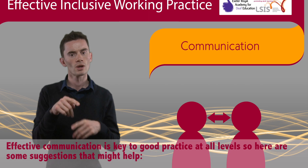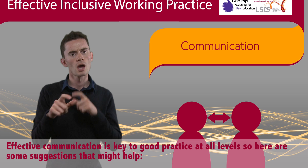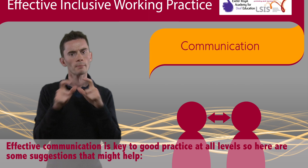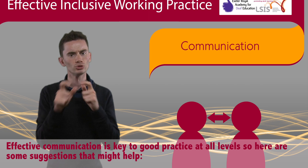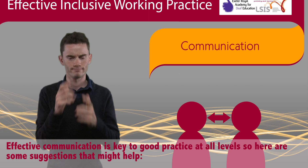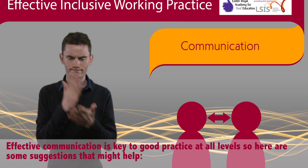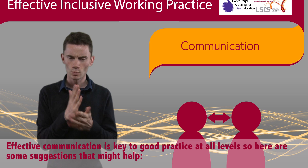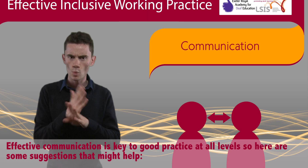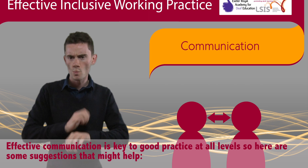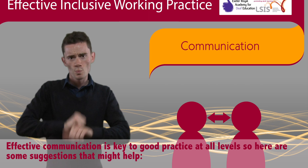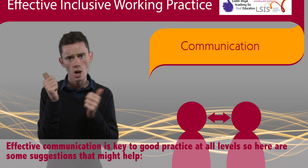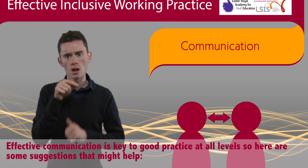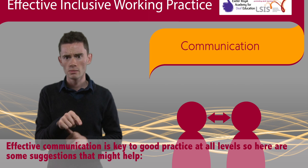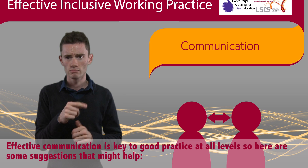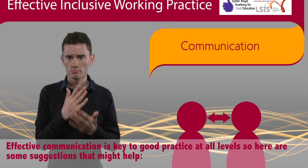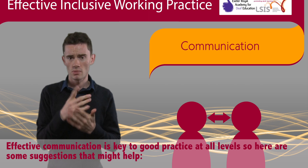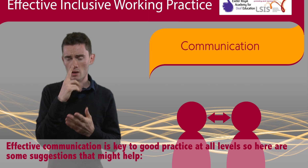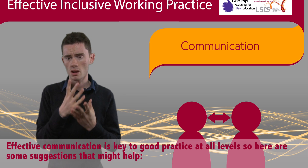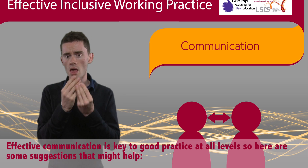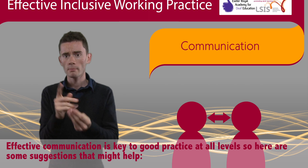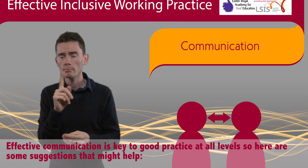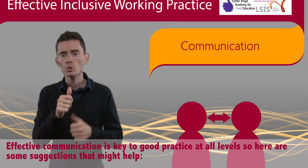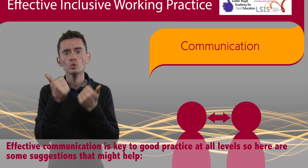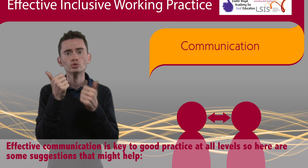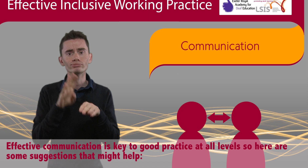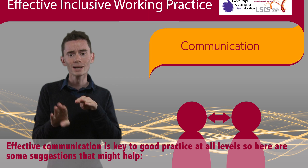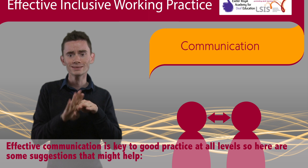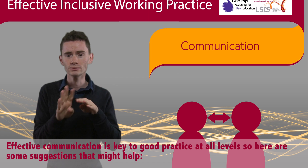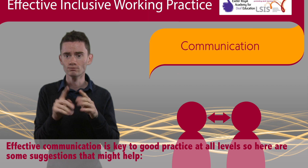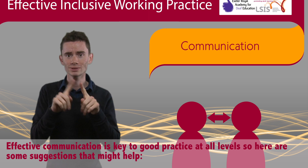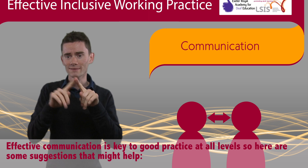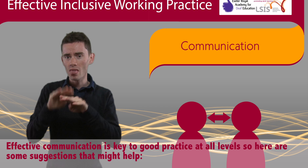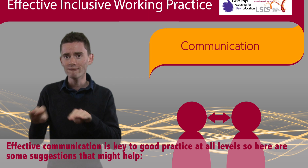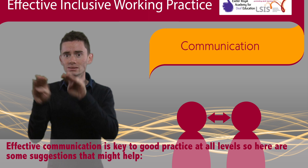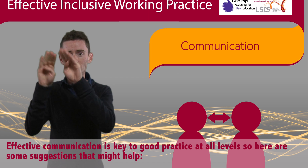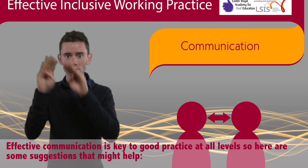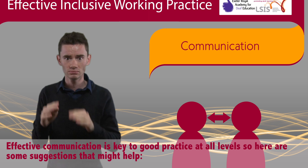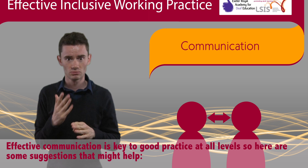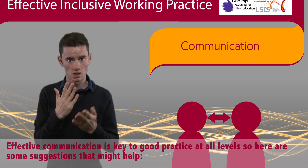Effective communication is key to good practice at all levels, so here are some suggestions that might help.